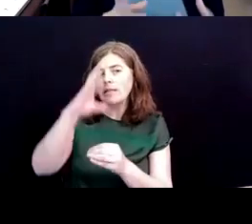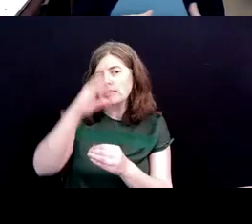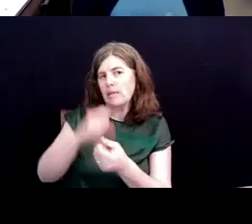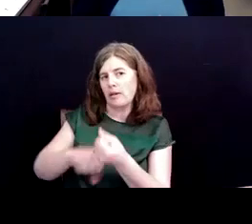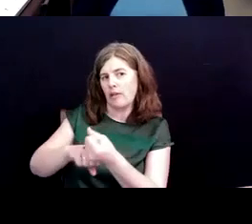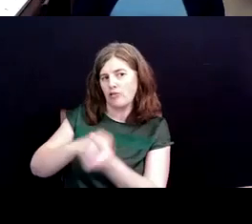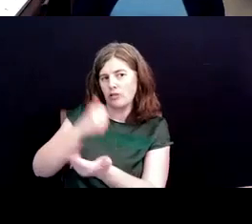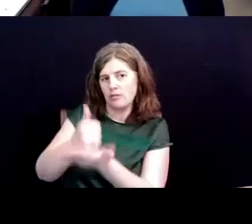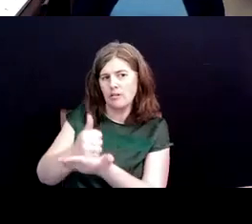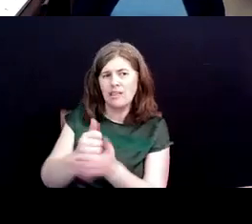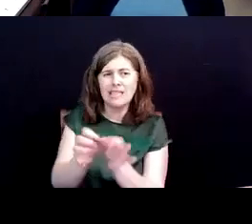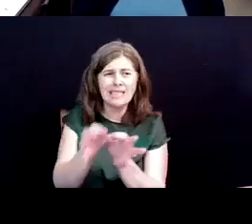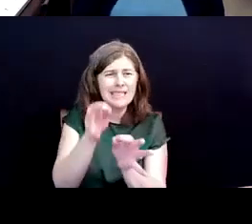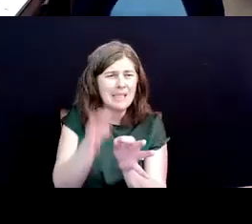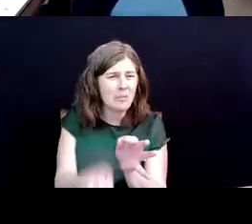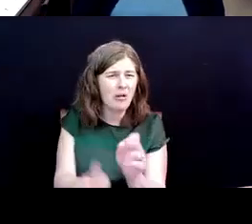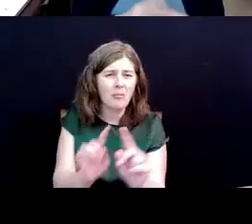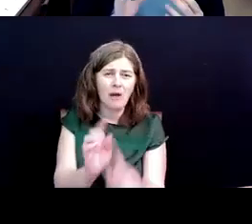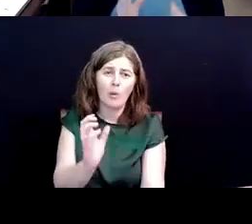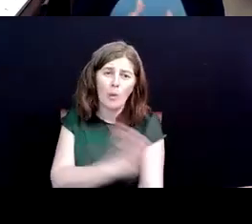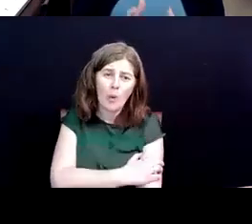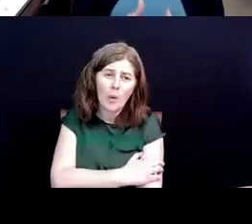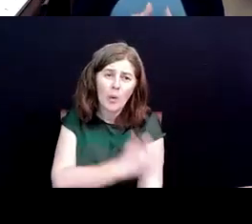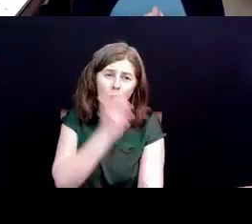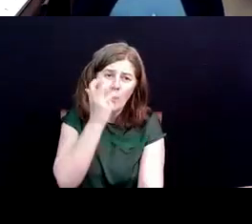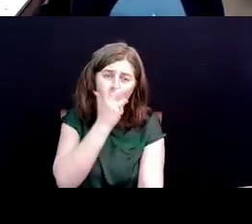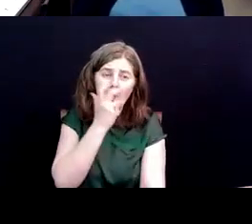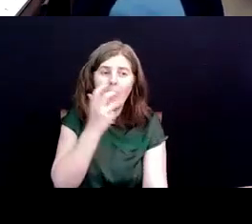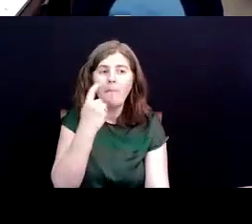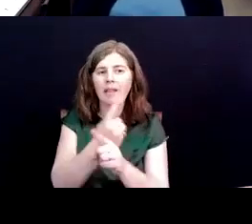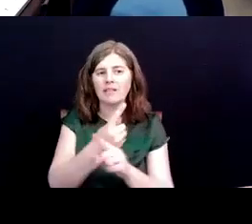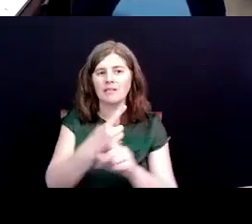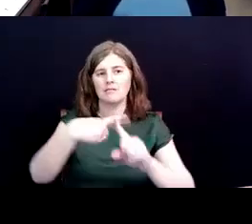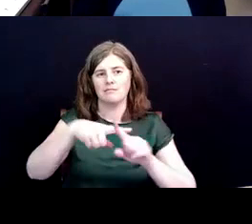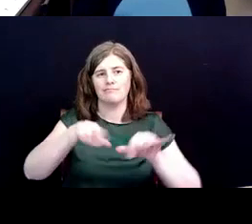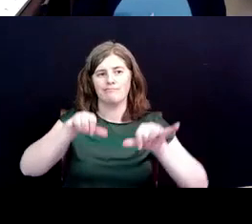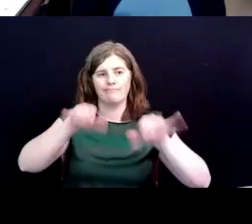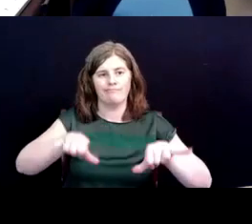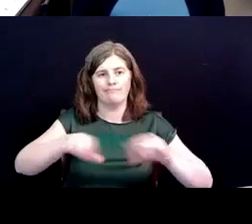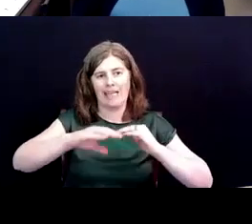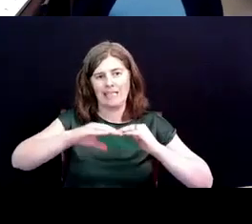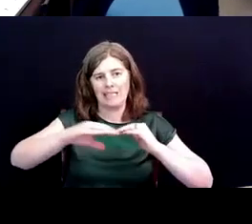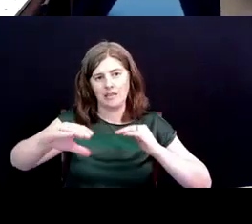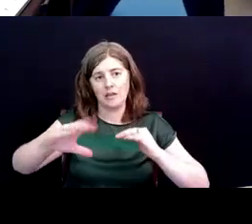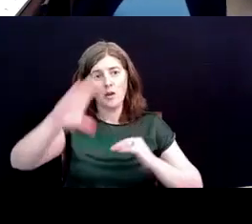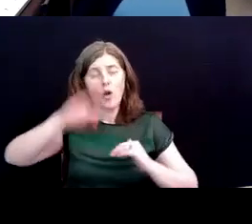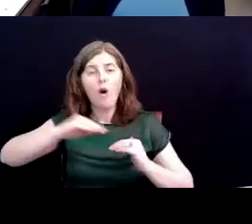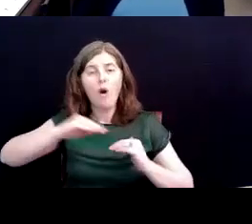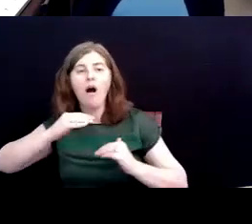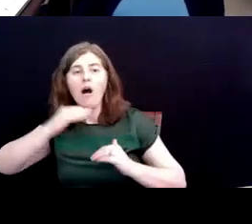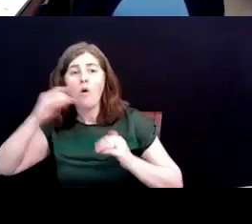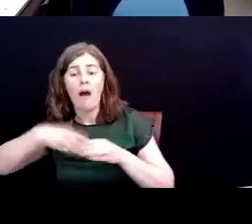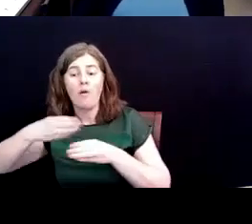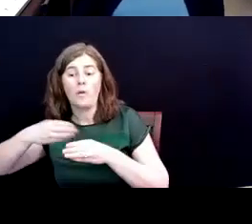Simple, practical, but very powerful, very helpful, and consistency. So yeah, sure. As adults, we may have a totally different routine on the weekends.